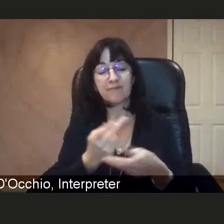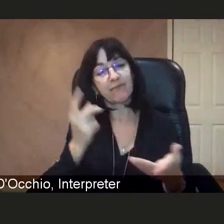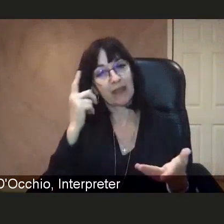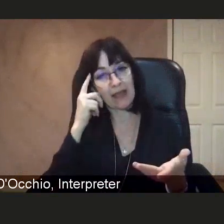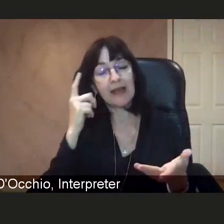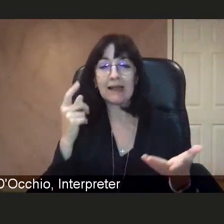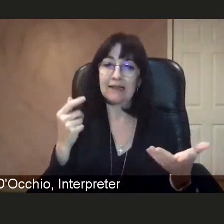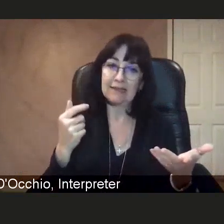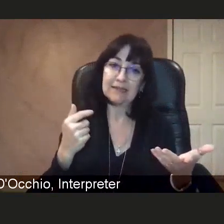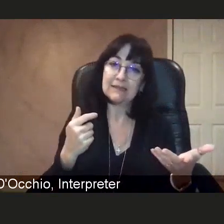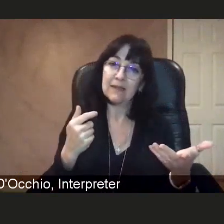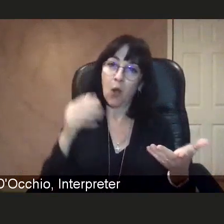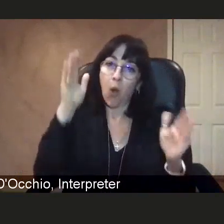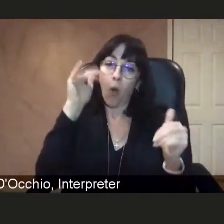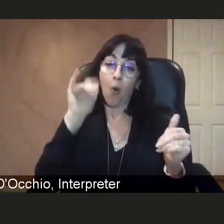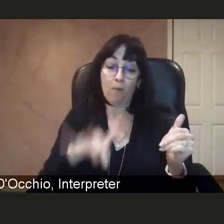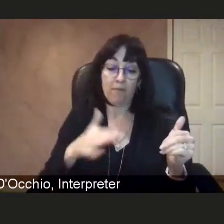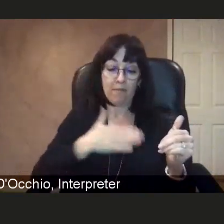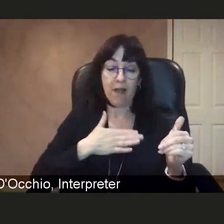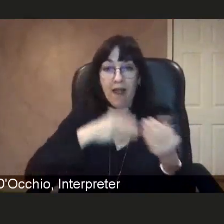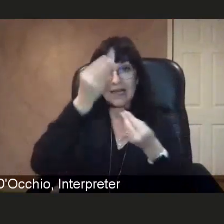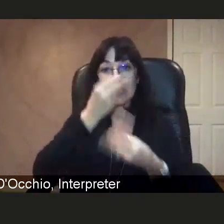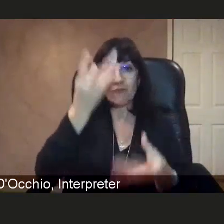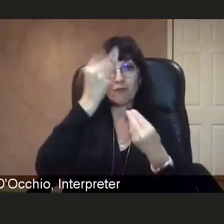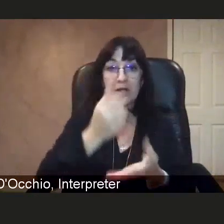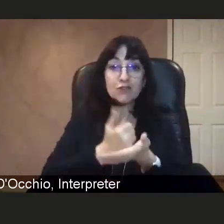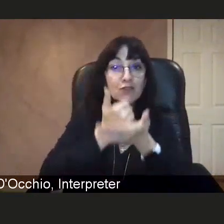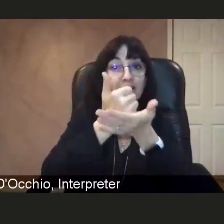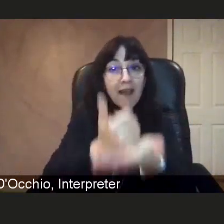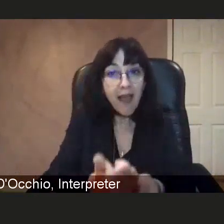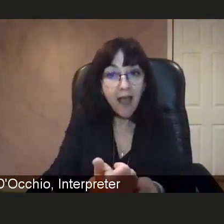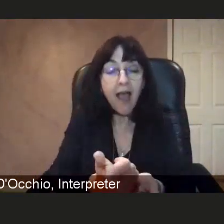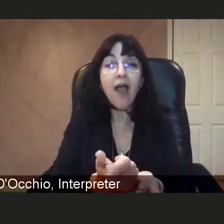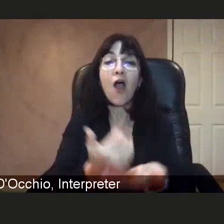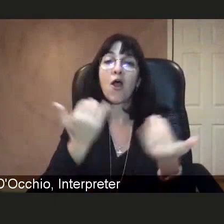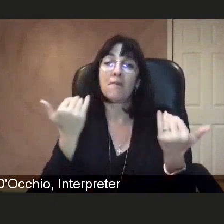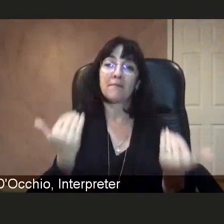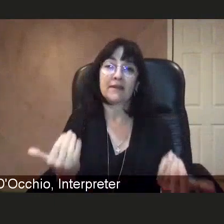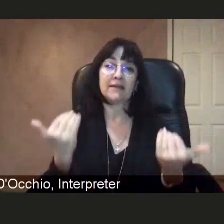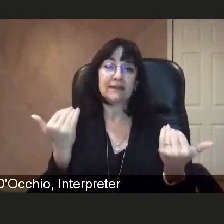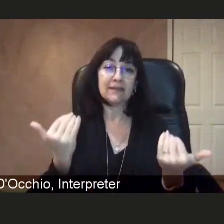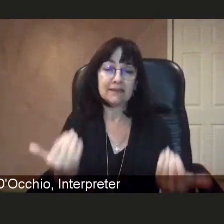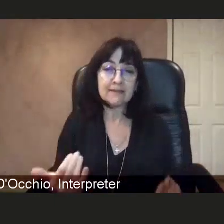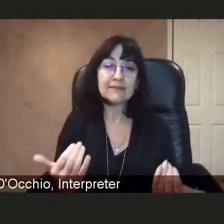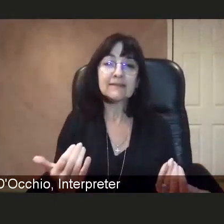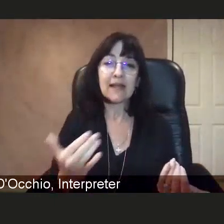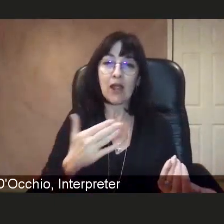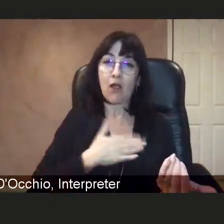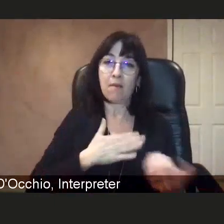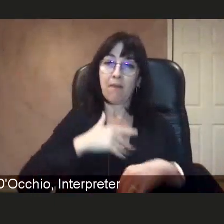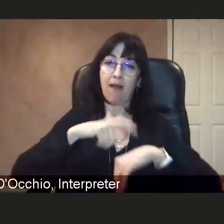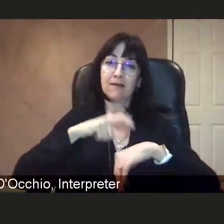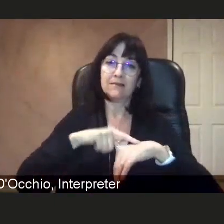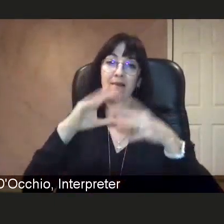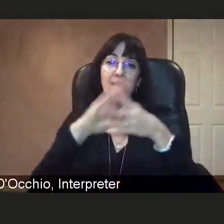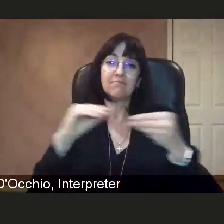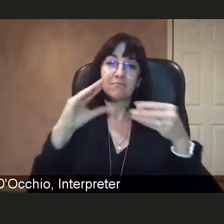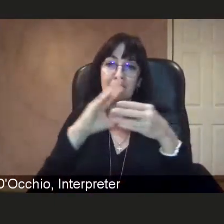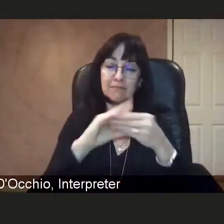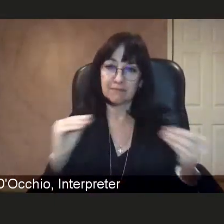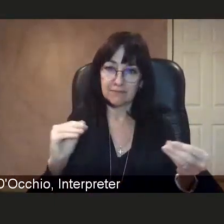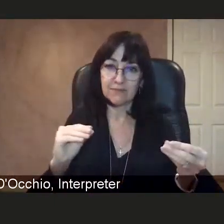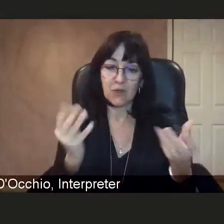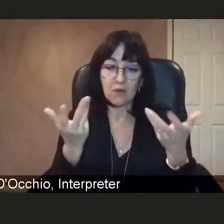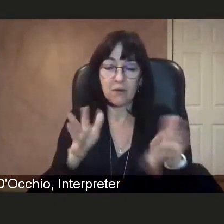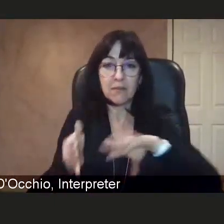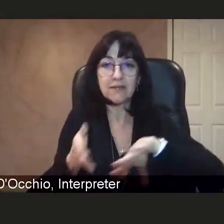that that was helpful. What I'd like to do is pass you off to my friend and my amazing colleague, who is